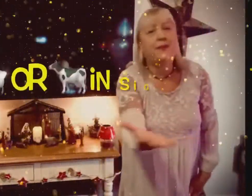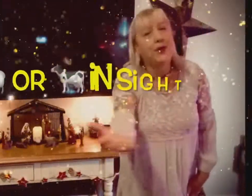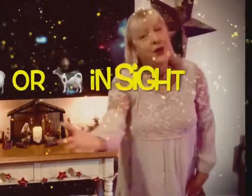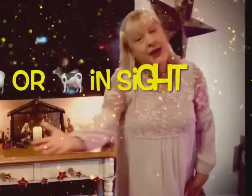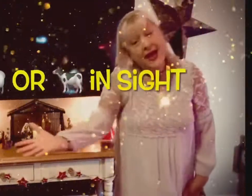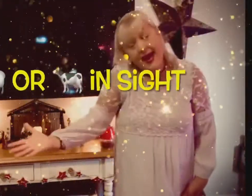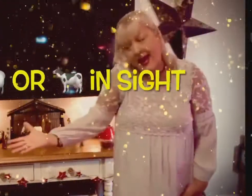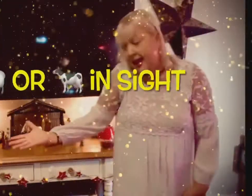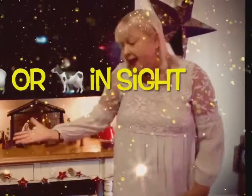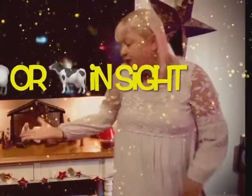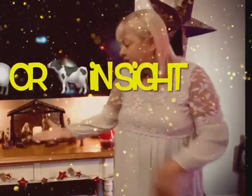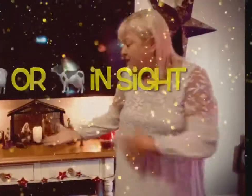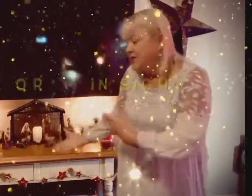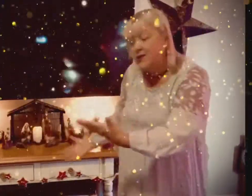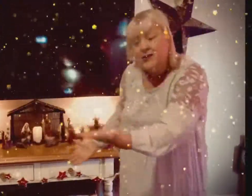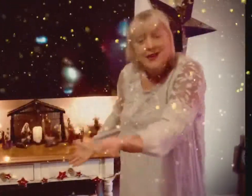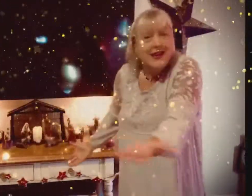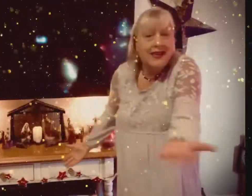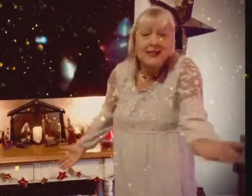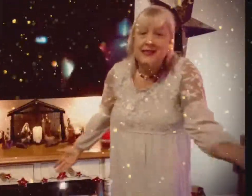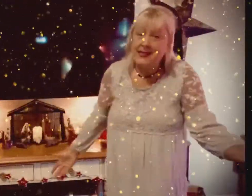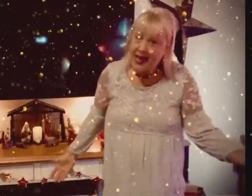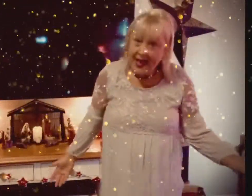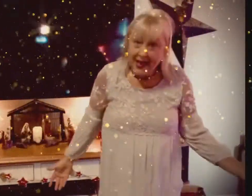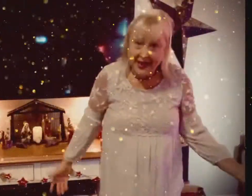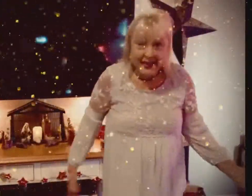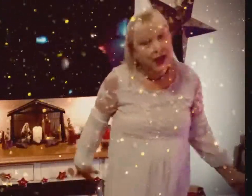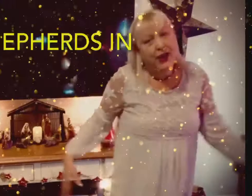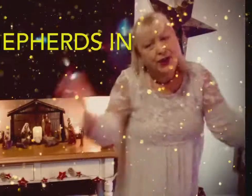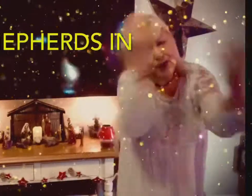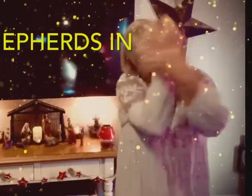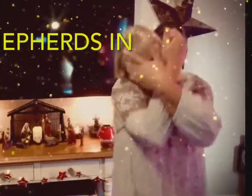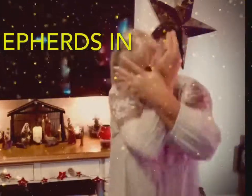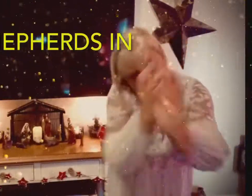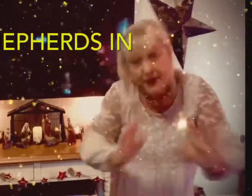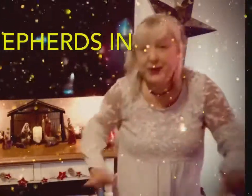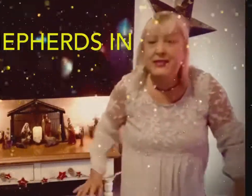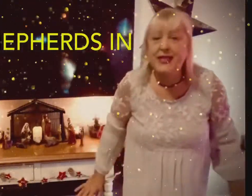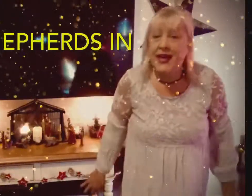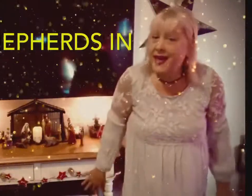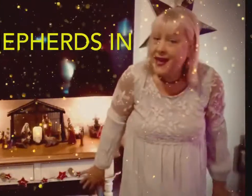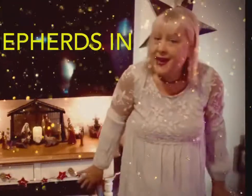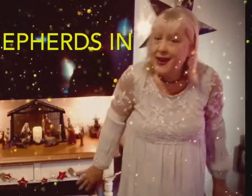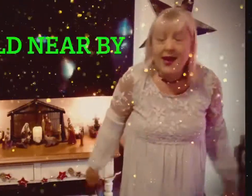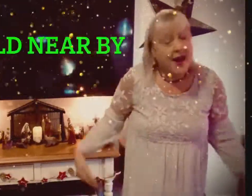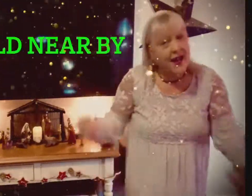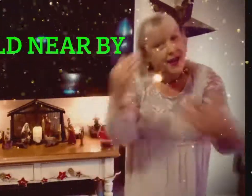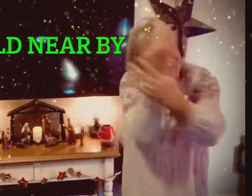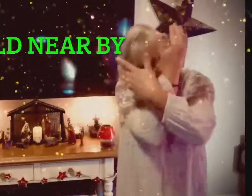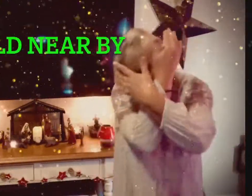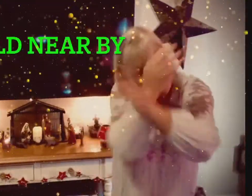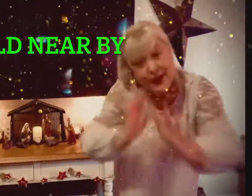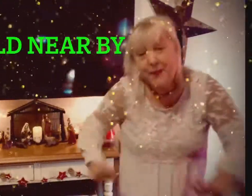cattle in sight. No shepherds in a field nearby,